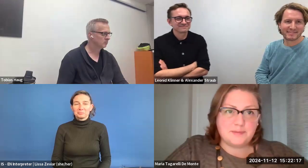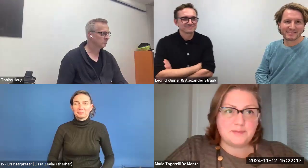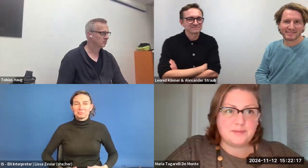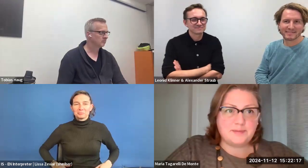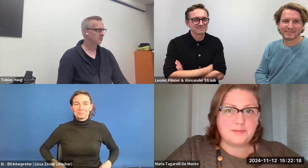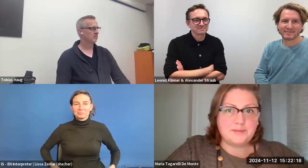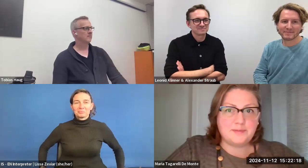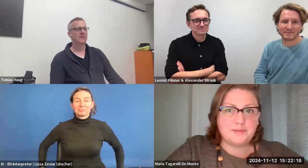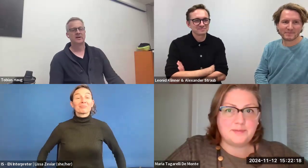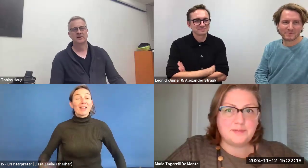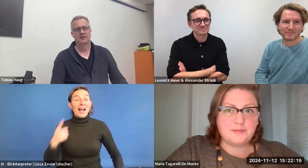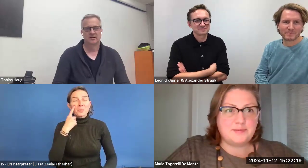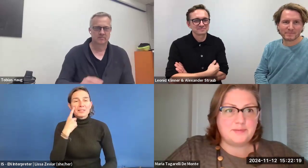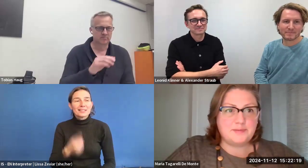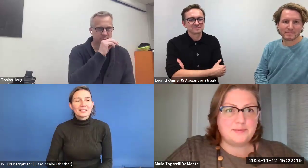Tobias?